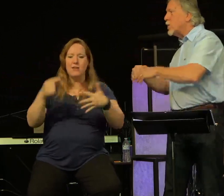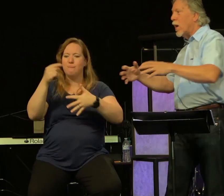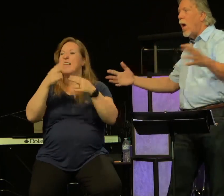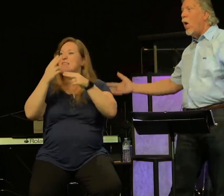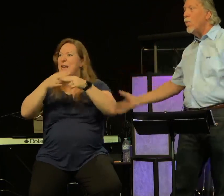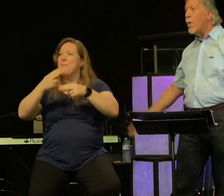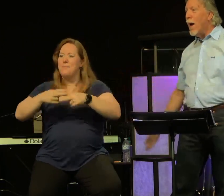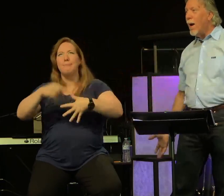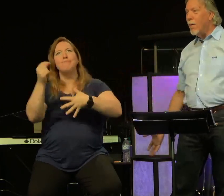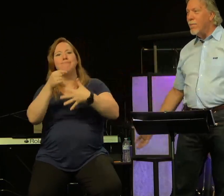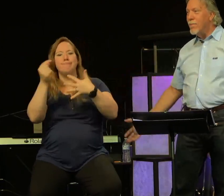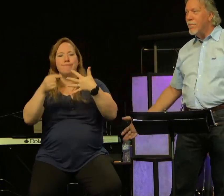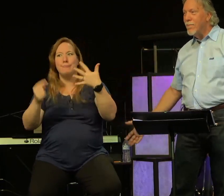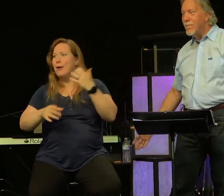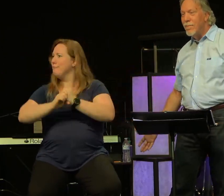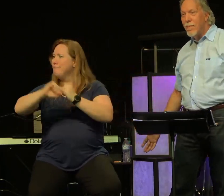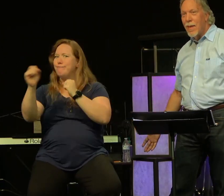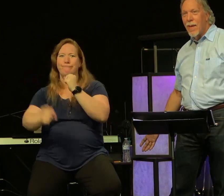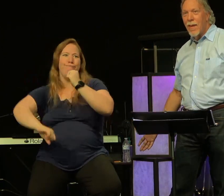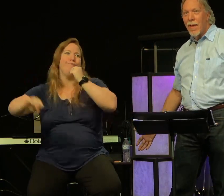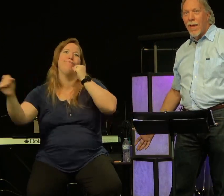mean, it's a long prayer.